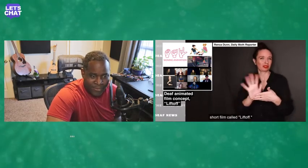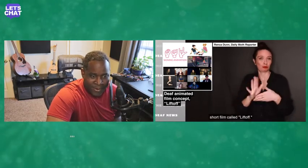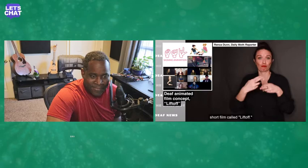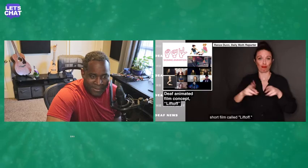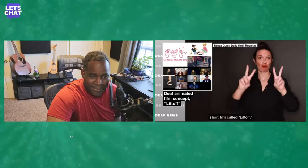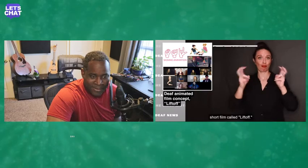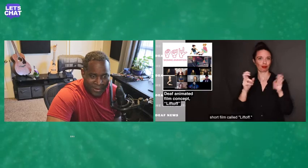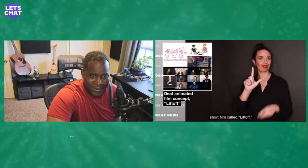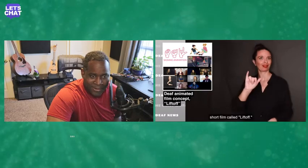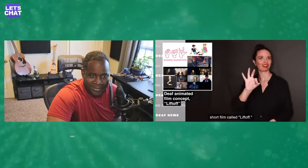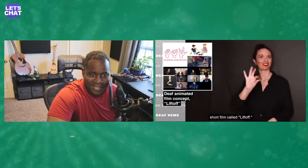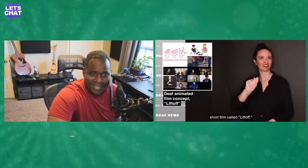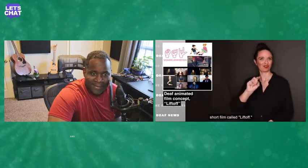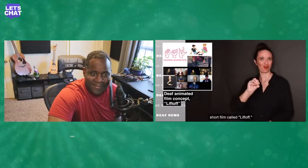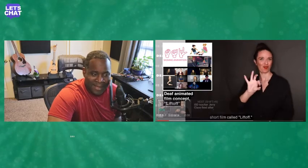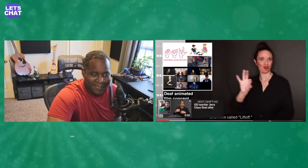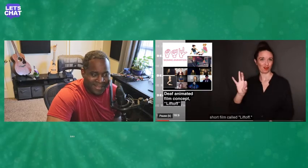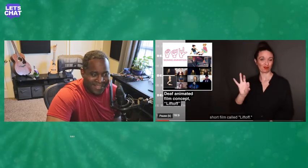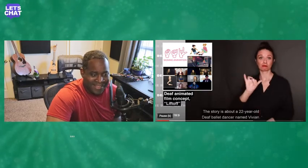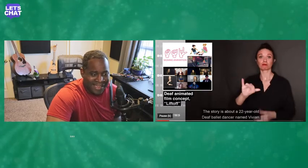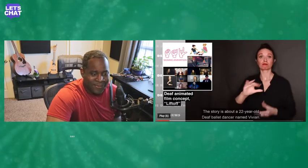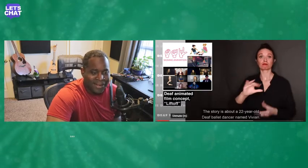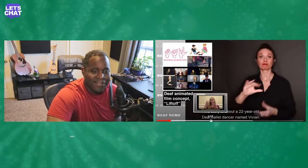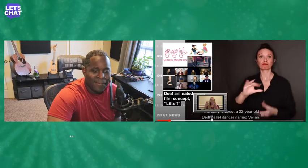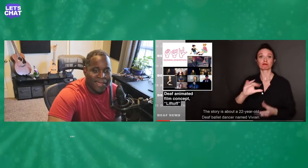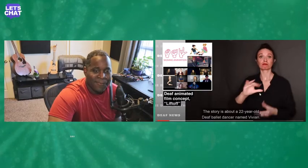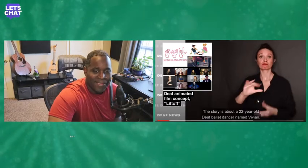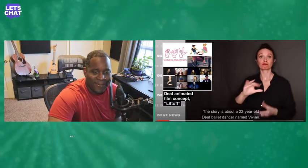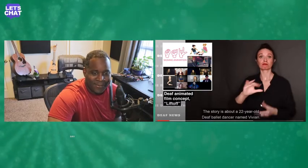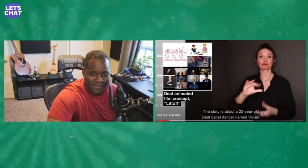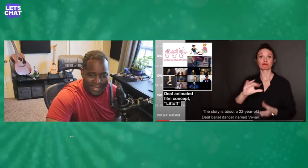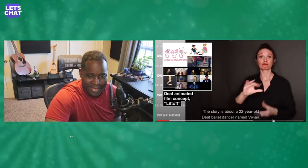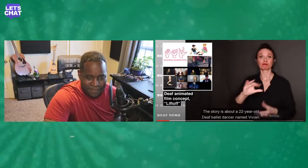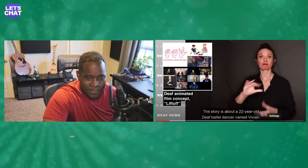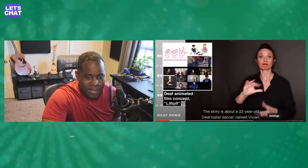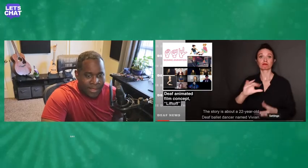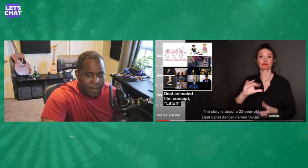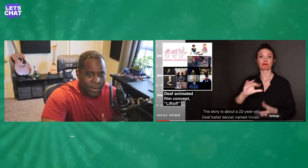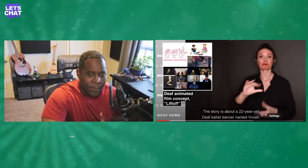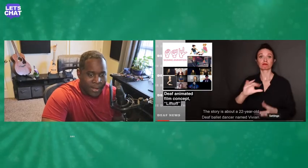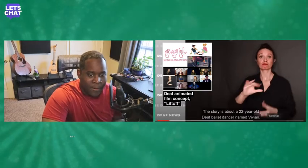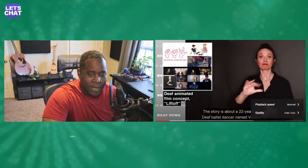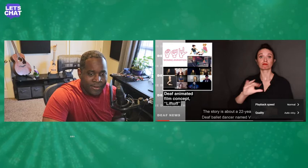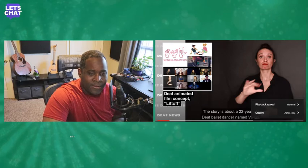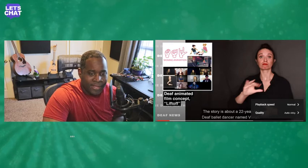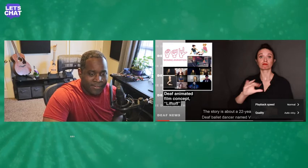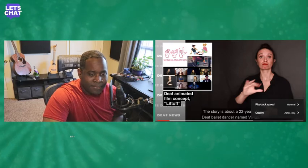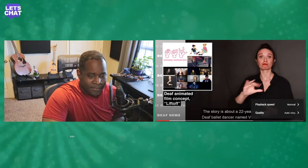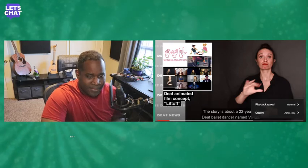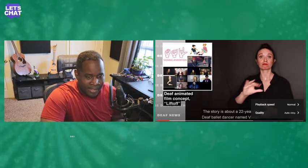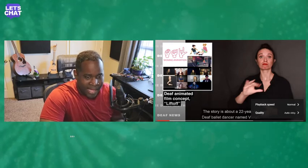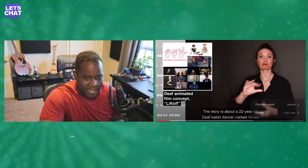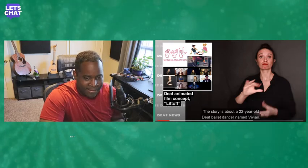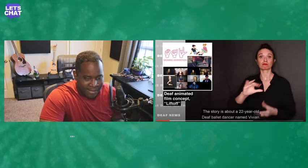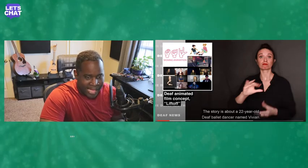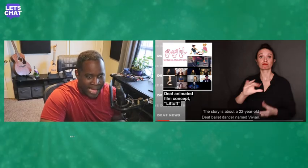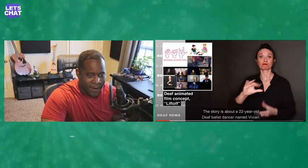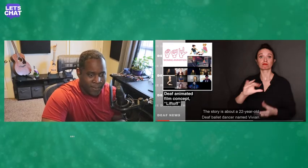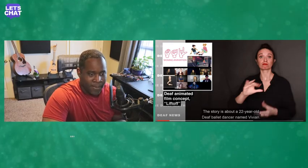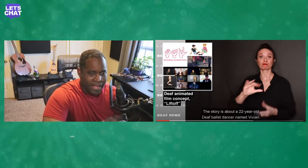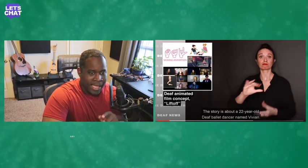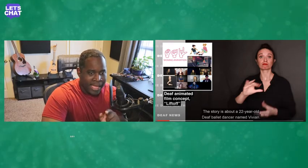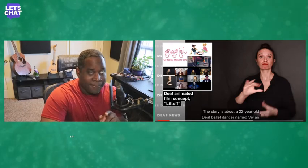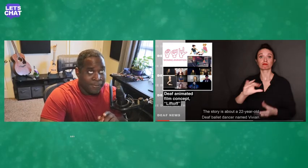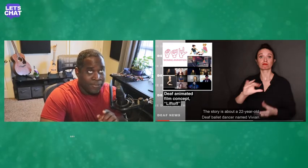animated short film called Liftoff. See, I tried to time that with how she was signing it. But what I want to do is highlight